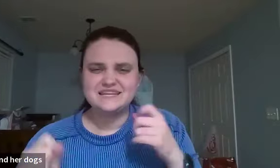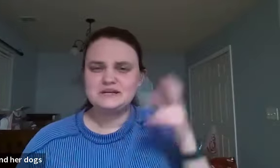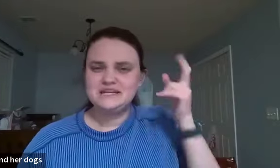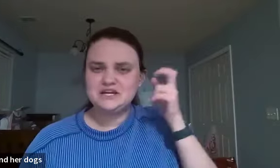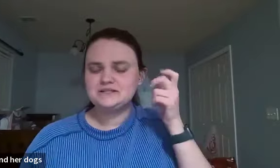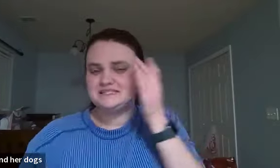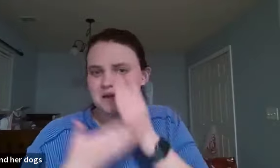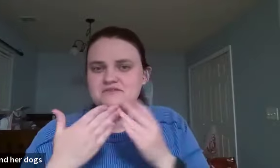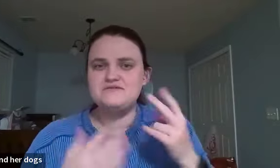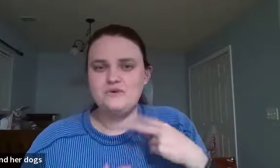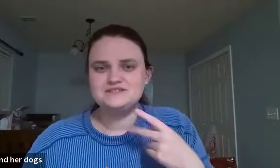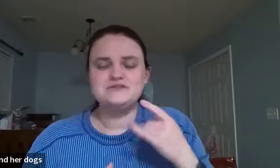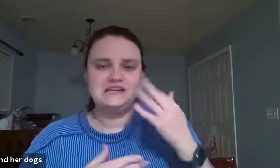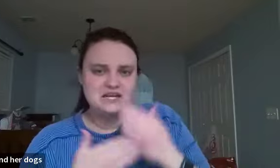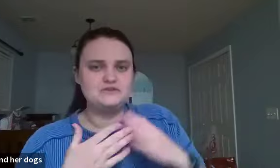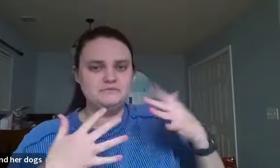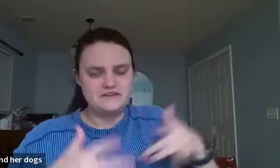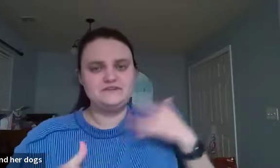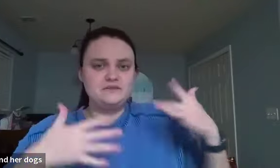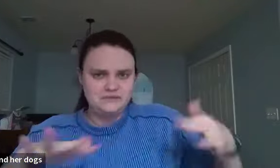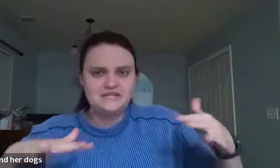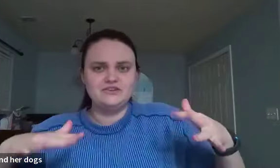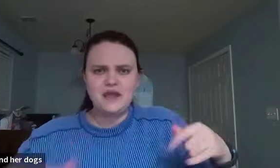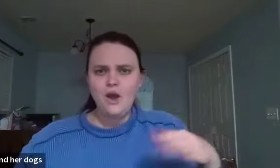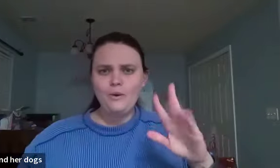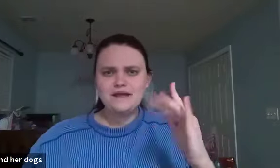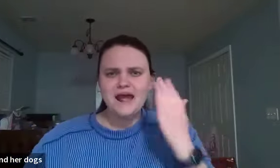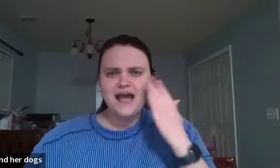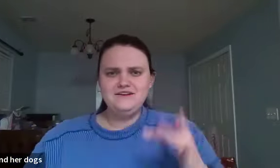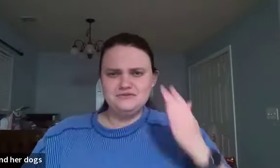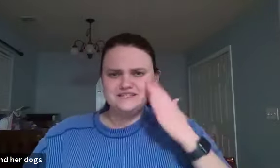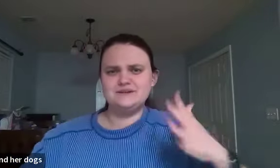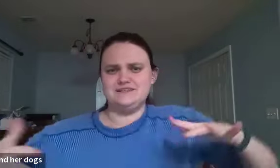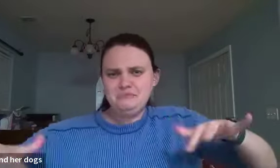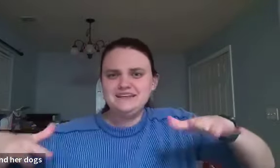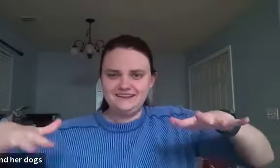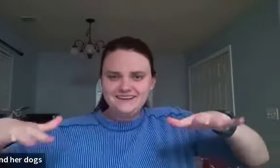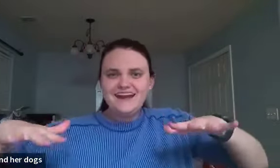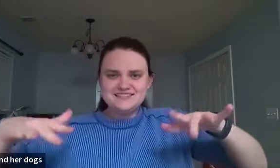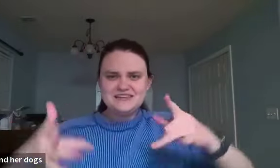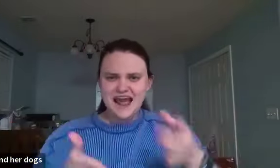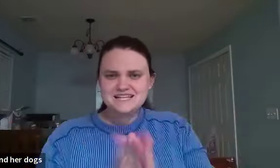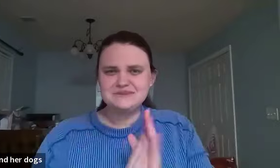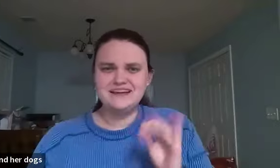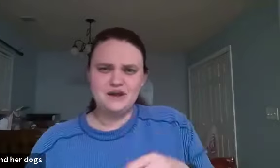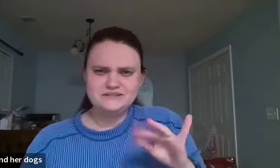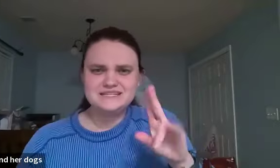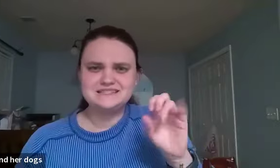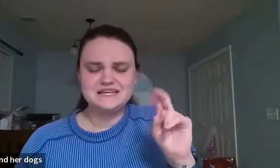because they would hear some of the voice or they'd feel the beat. And they're like, wait a minute, I know this song because of the beat. And so they'd ask me, like, oh, is this like